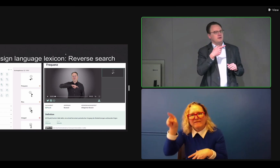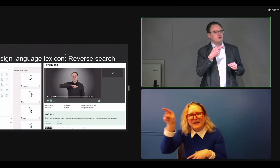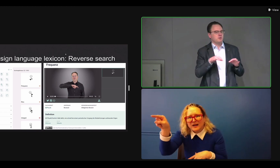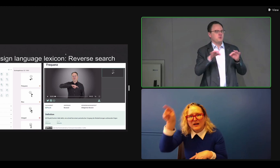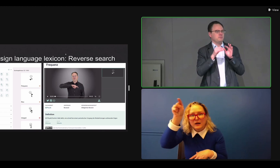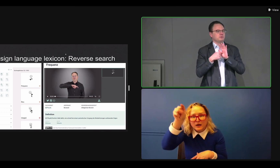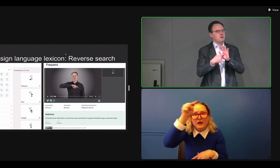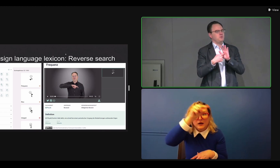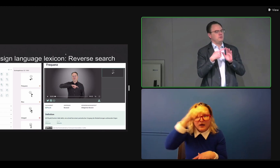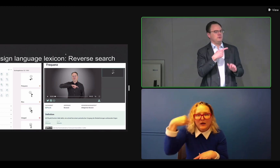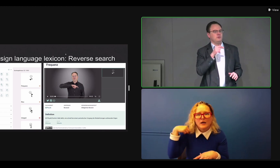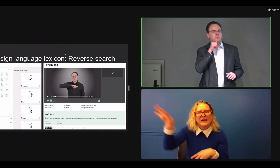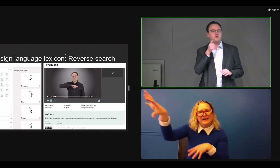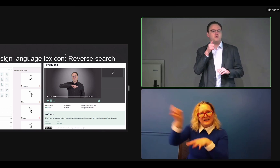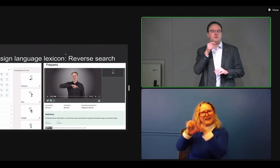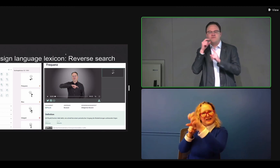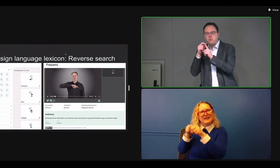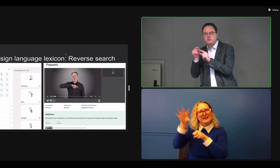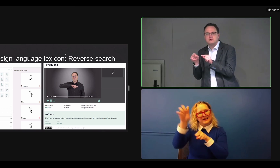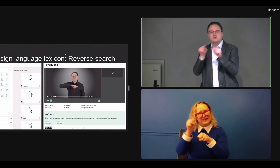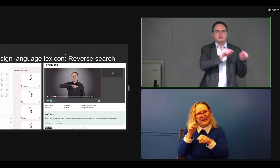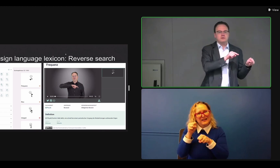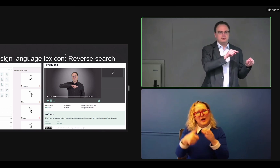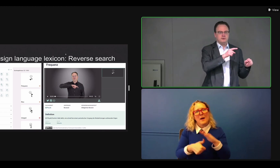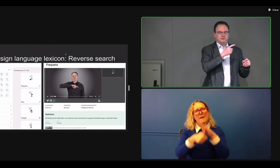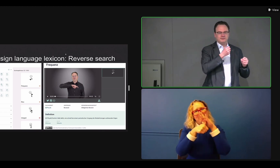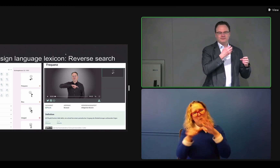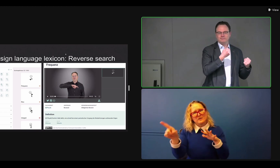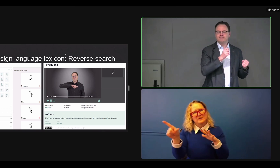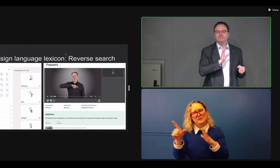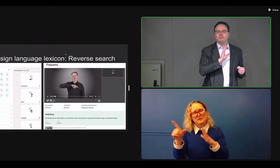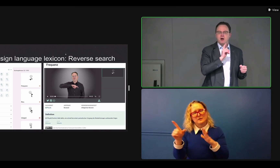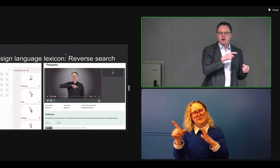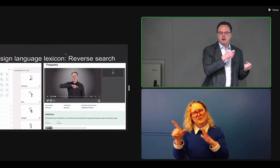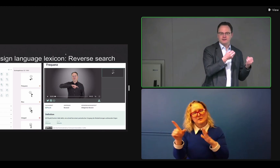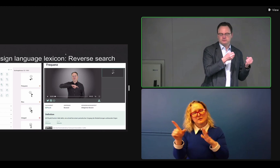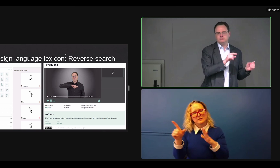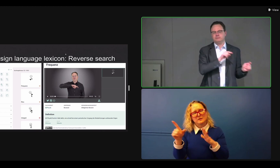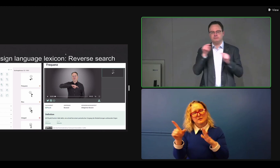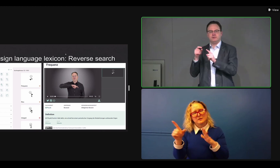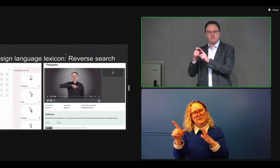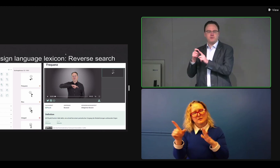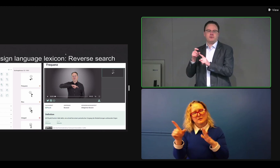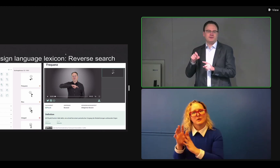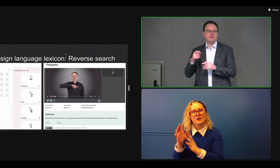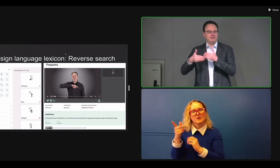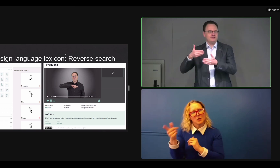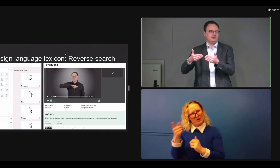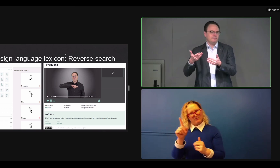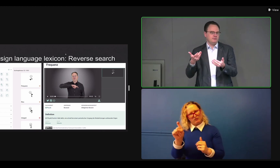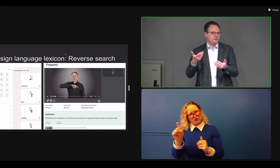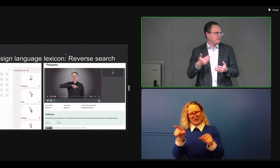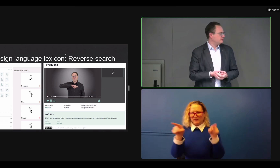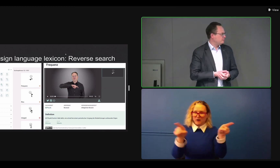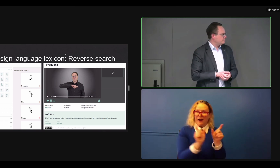There are some concepts like this in other countries around the world, but the importance of being able to search both directions